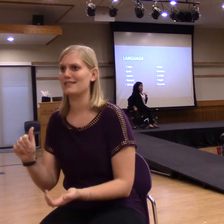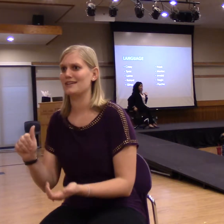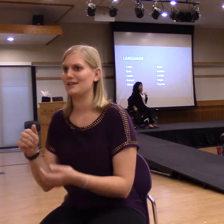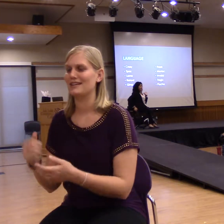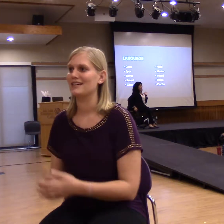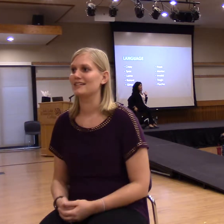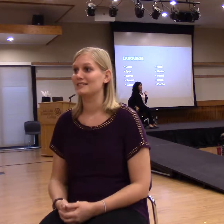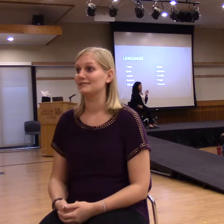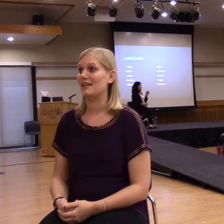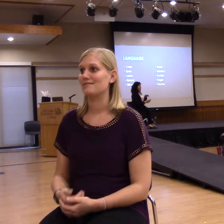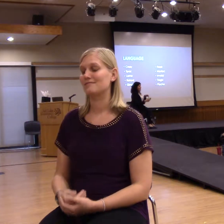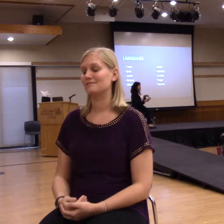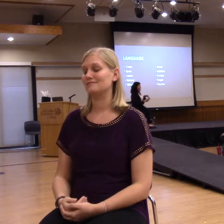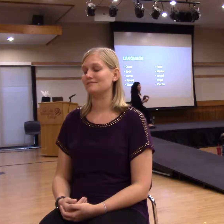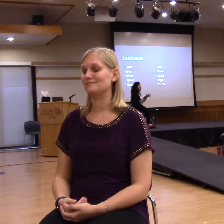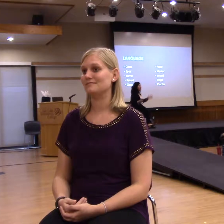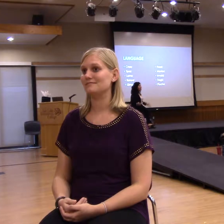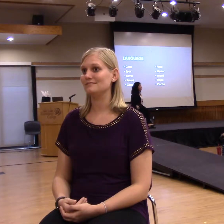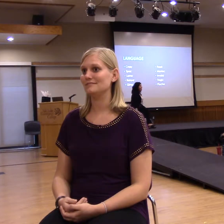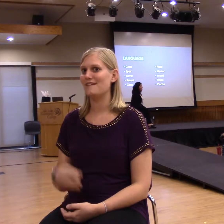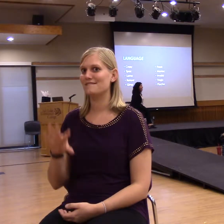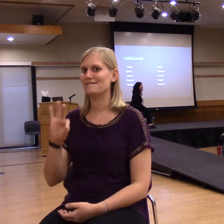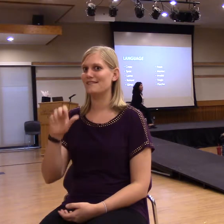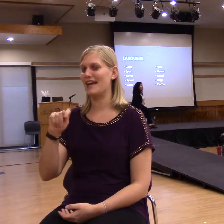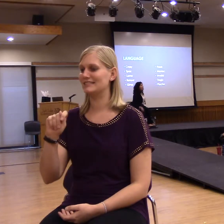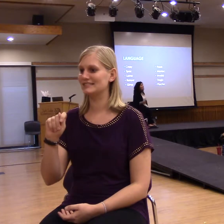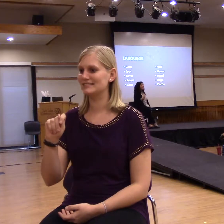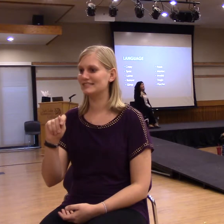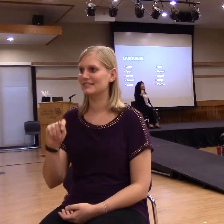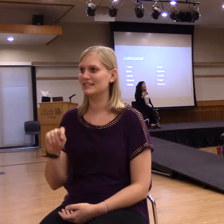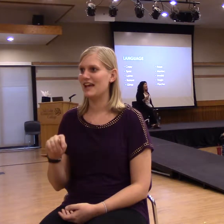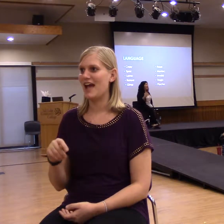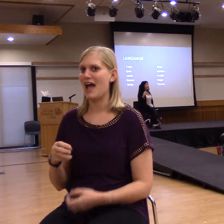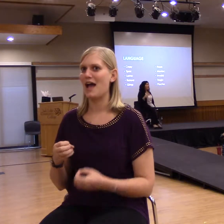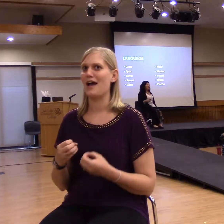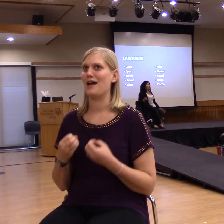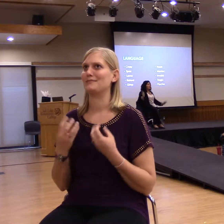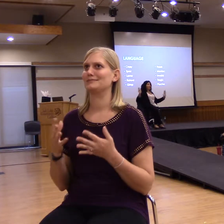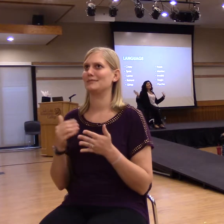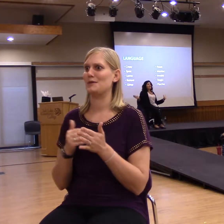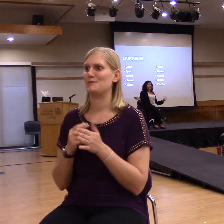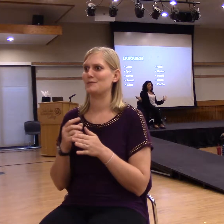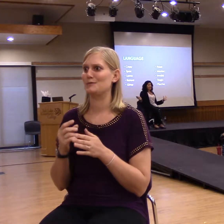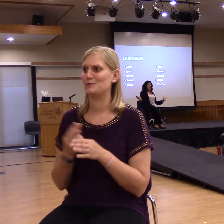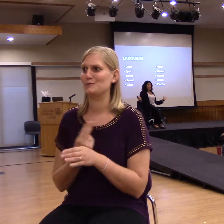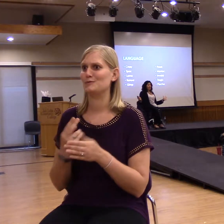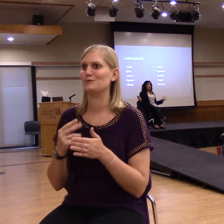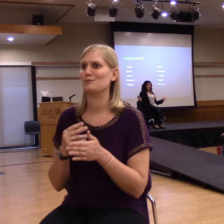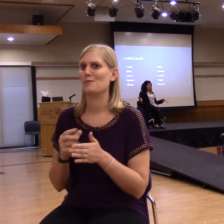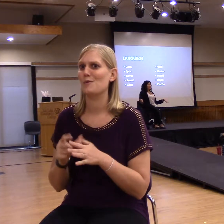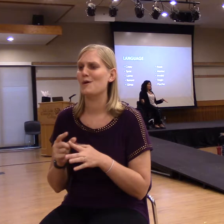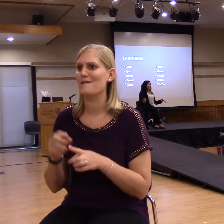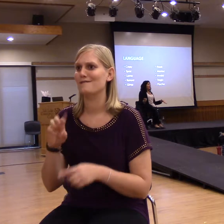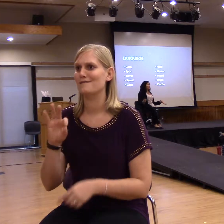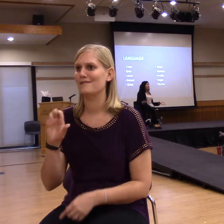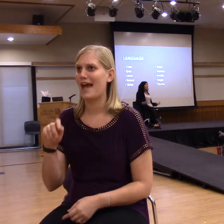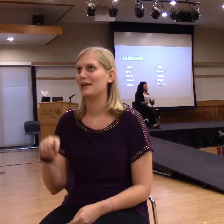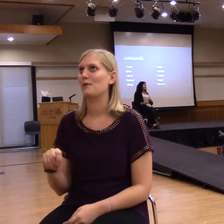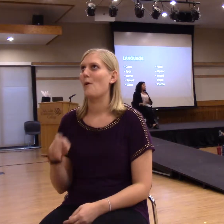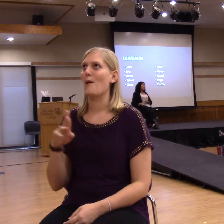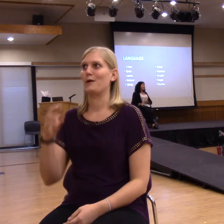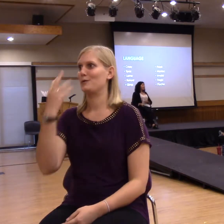bad. Okay? How many times a day do we say or hear crazy? Right? I